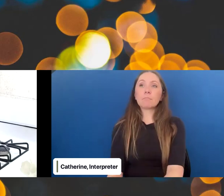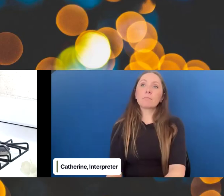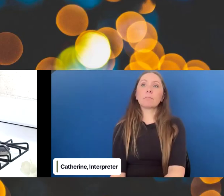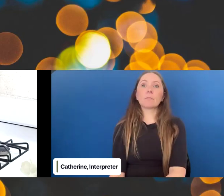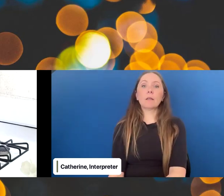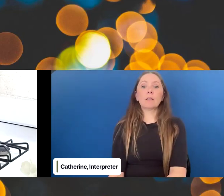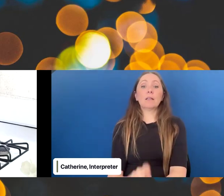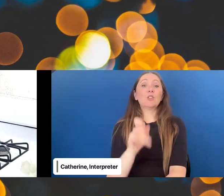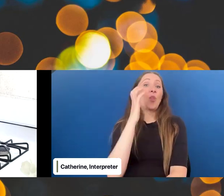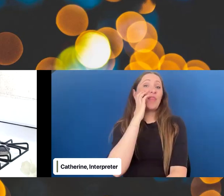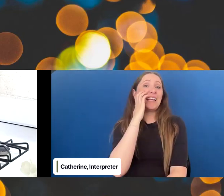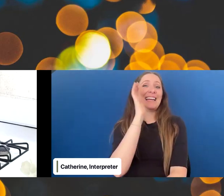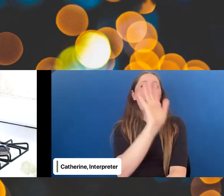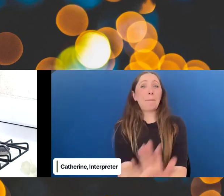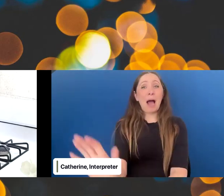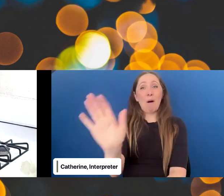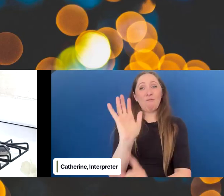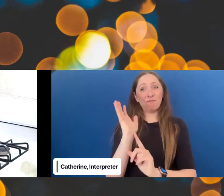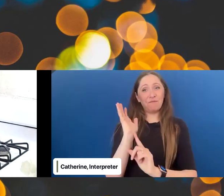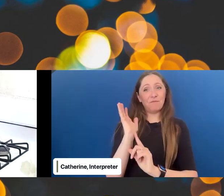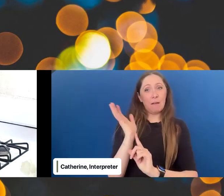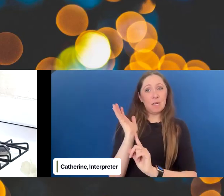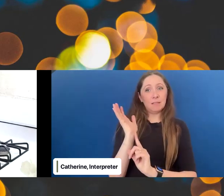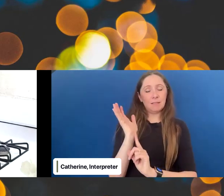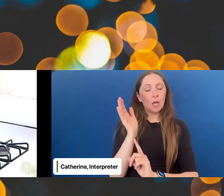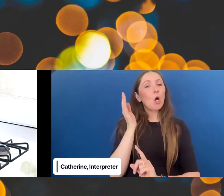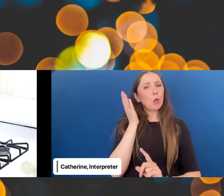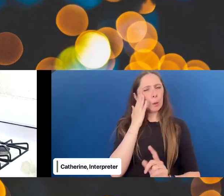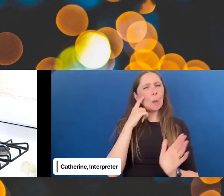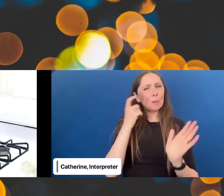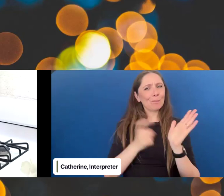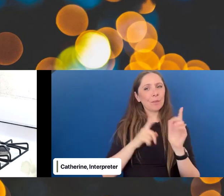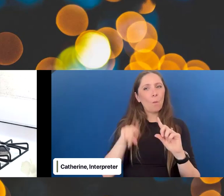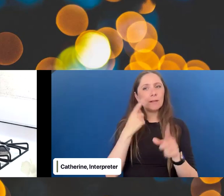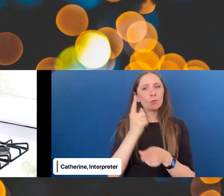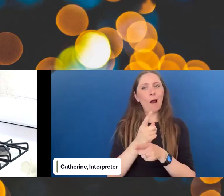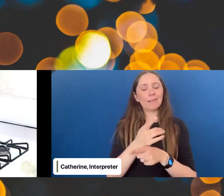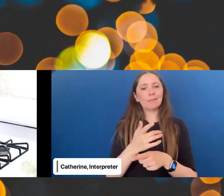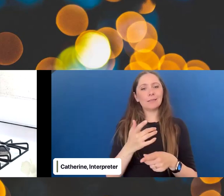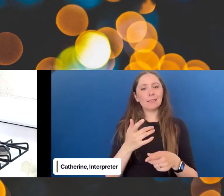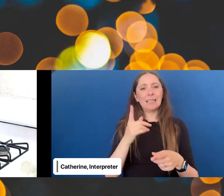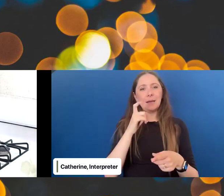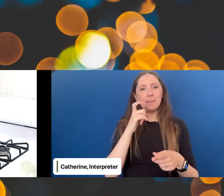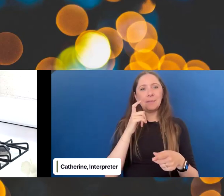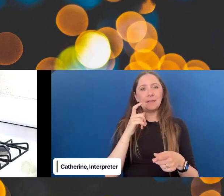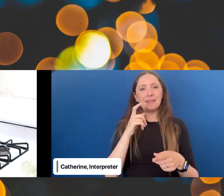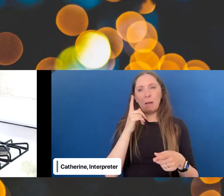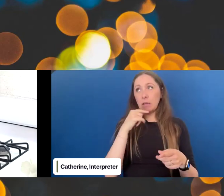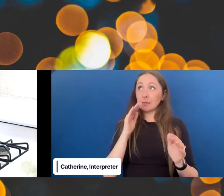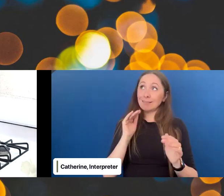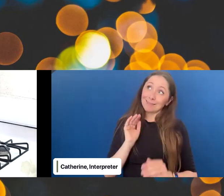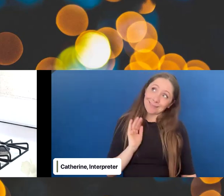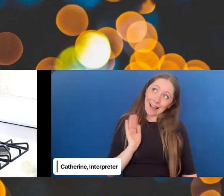It should thicken in about 5 minutes. And you'll know when it's there because my face is